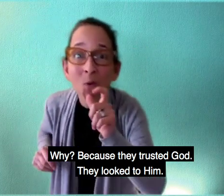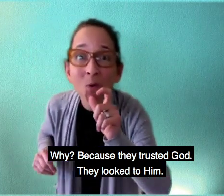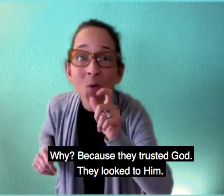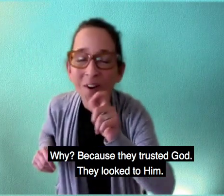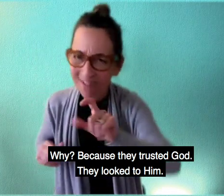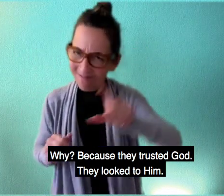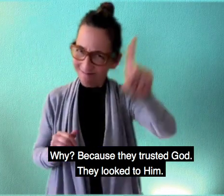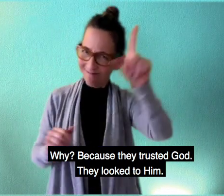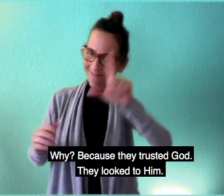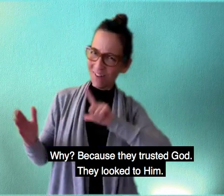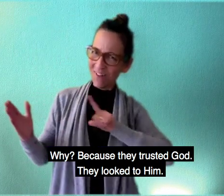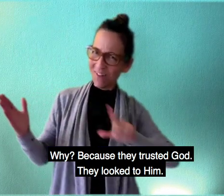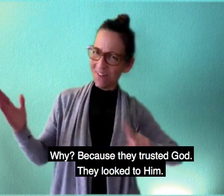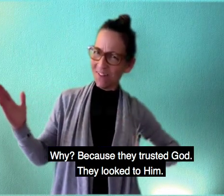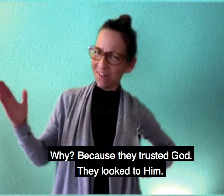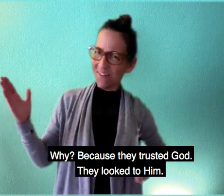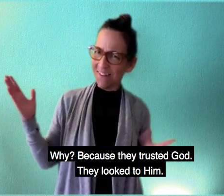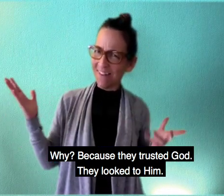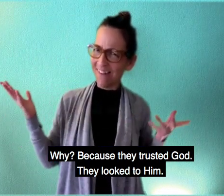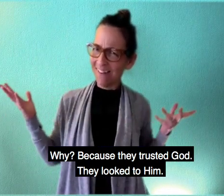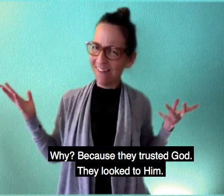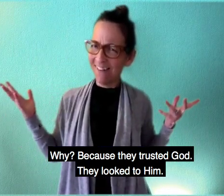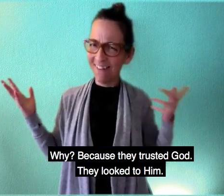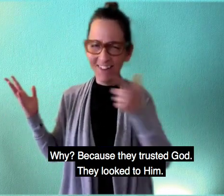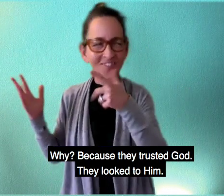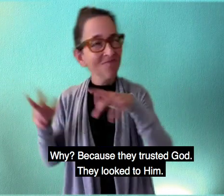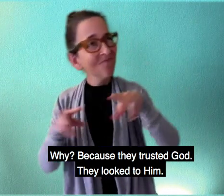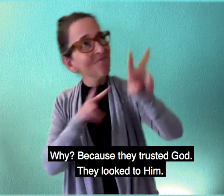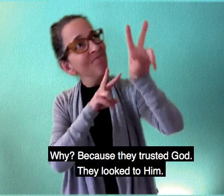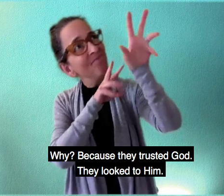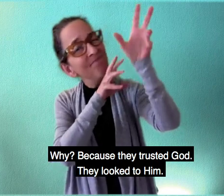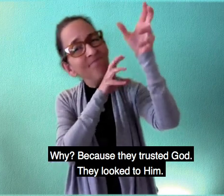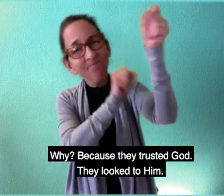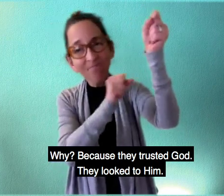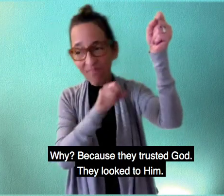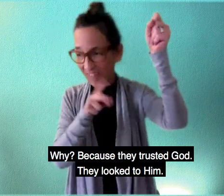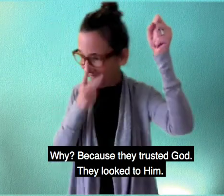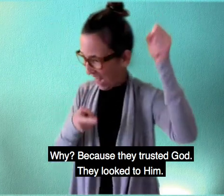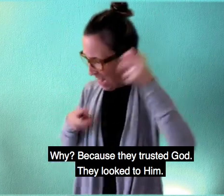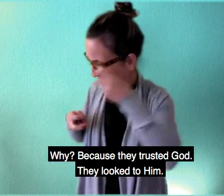they trusted god they looked to him